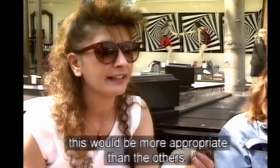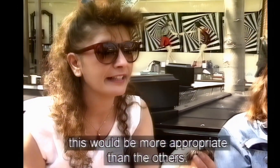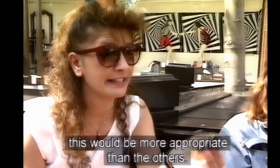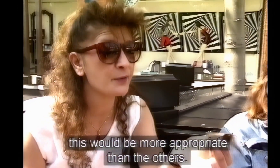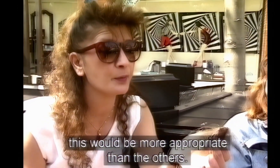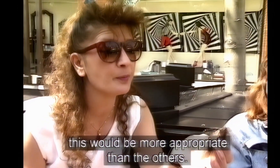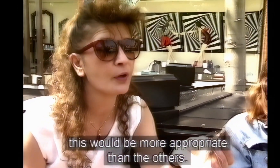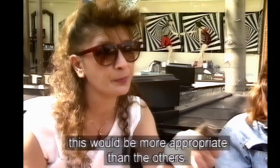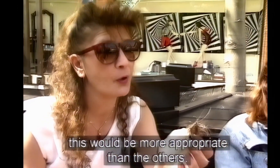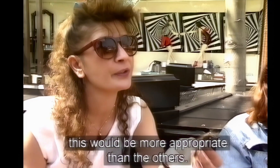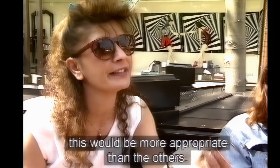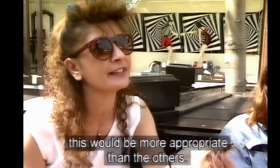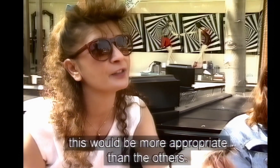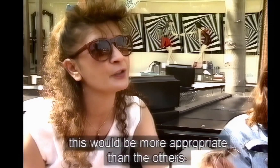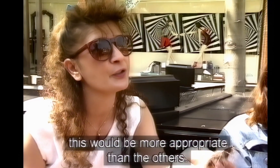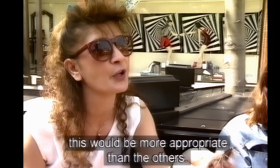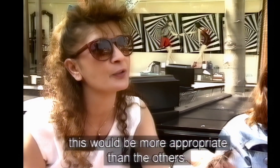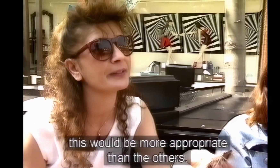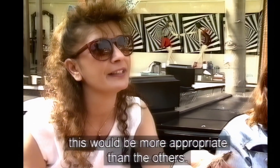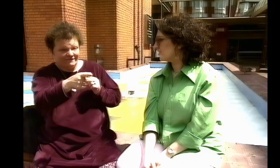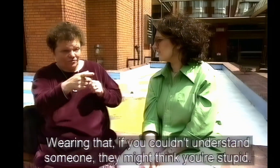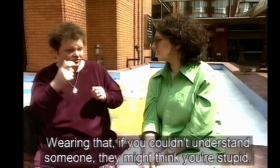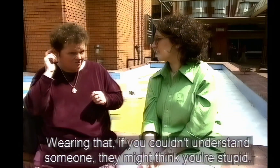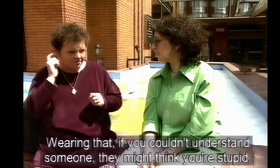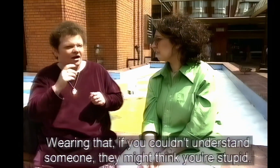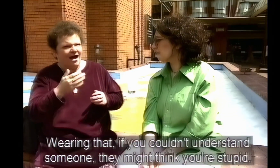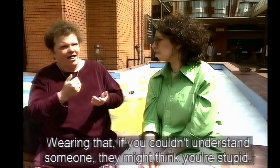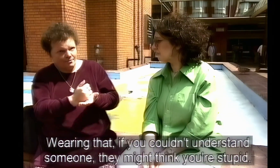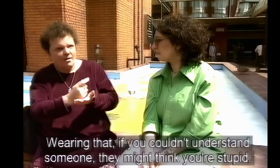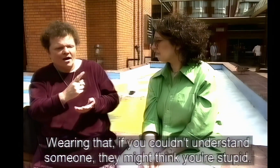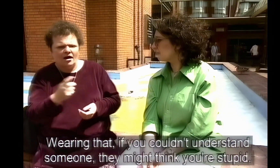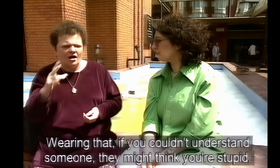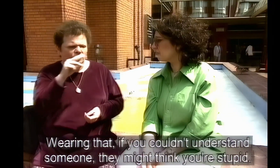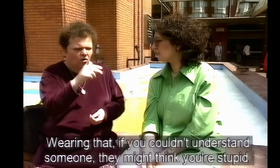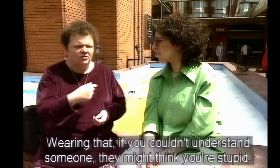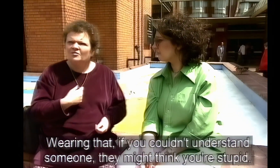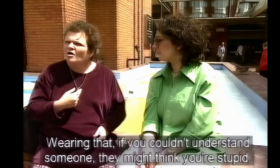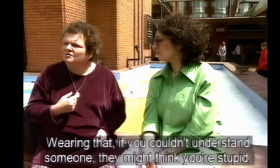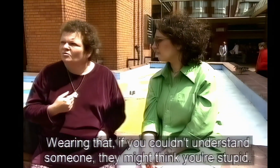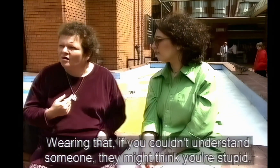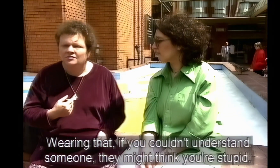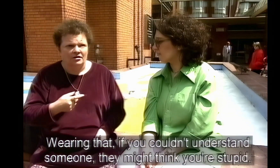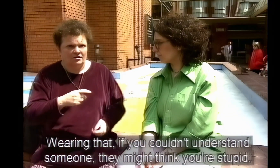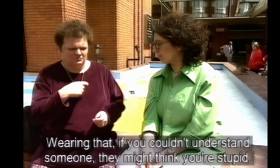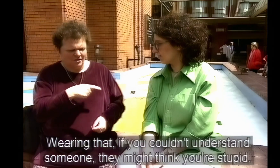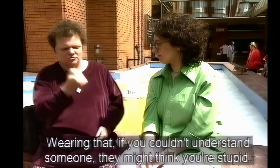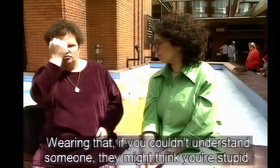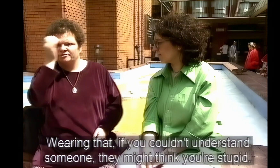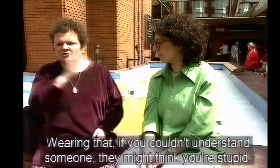then this would be more appropriate than the two you showed me. If you wore that, it might be helpful, but if somebody tried to talk to you and you couldn't understand what they